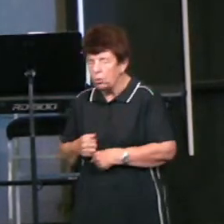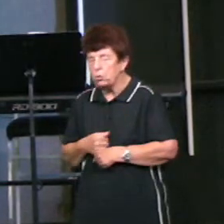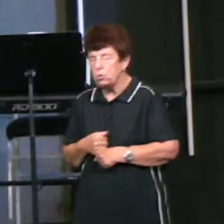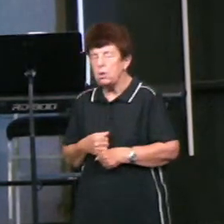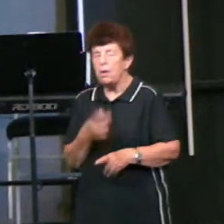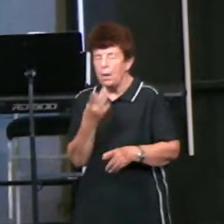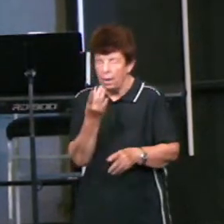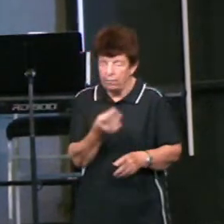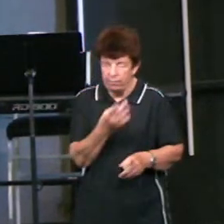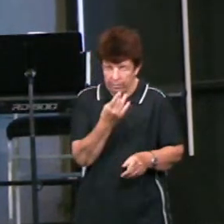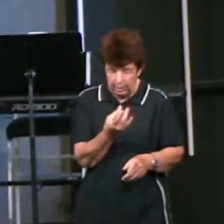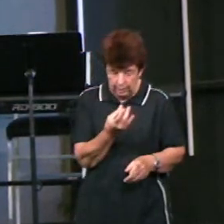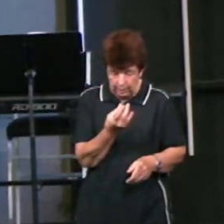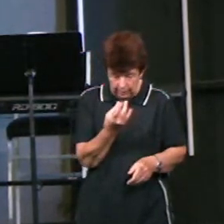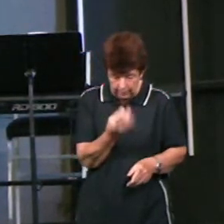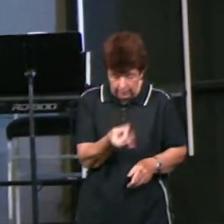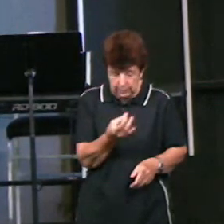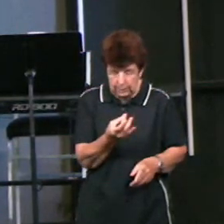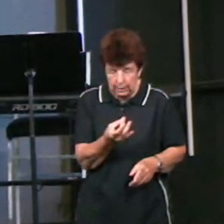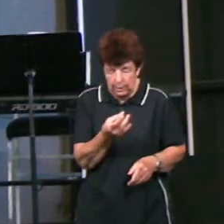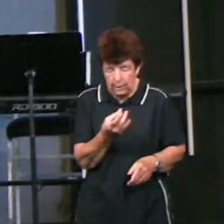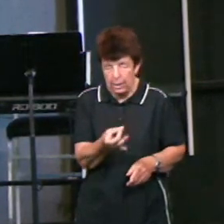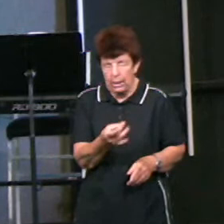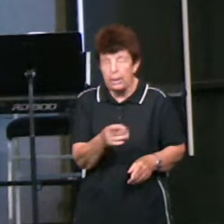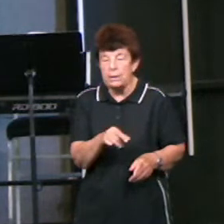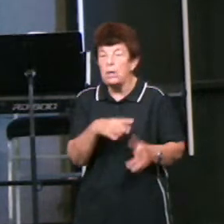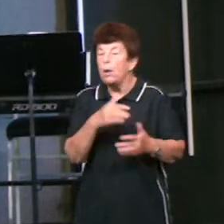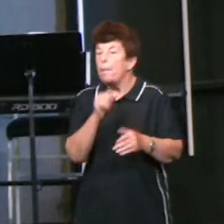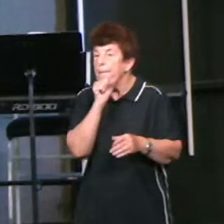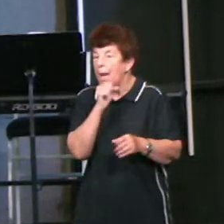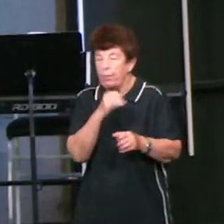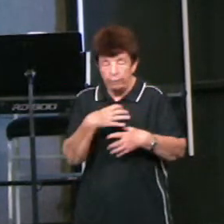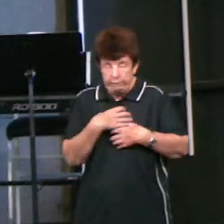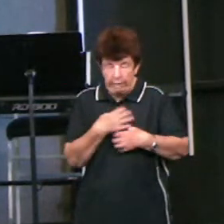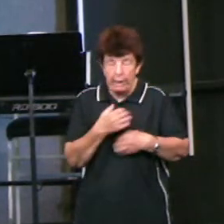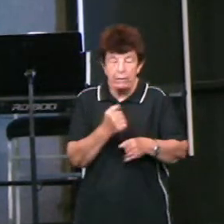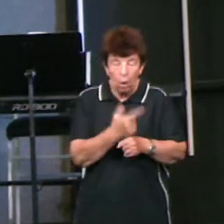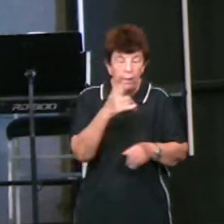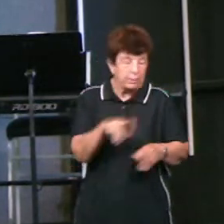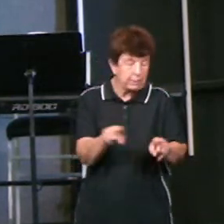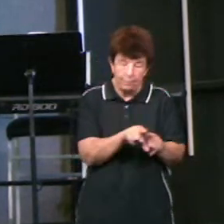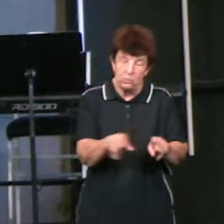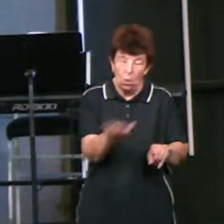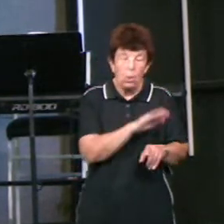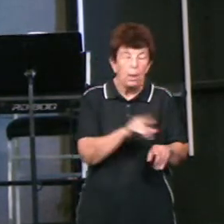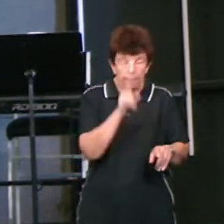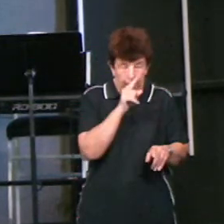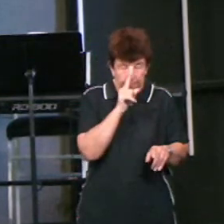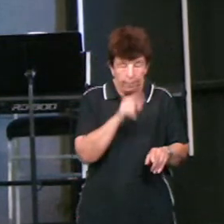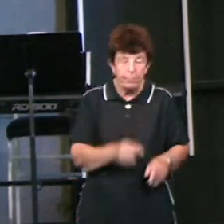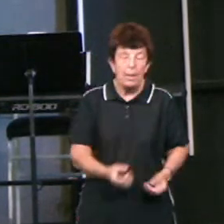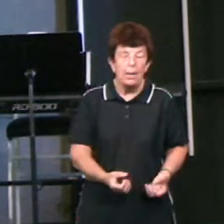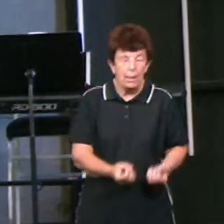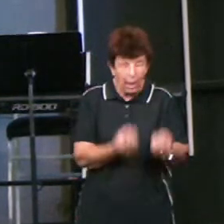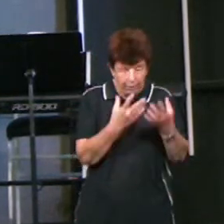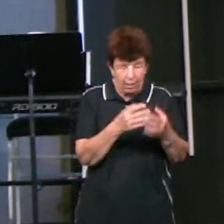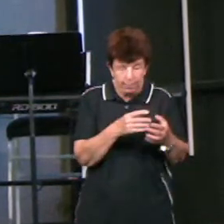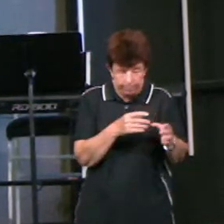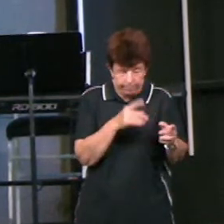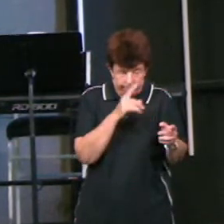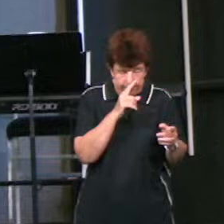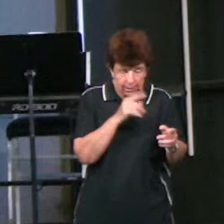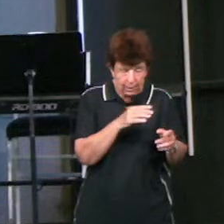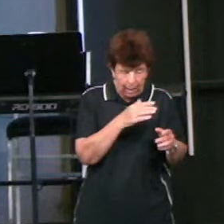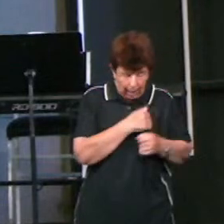Italian cohort, a devout man who feared God with all his household, gave alms generously to the people,